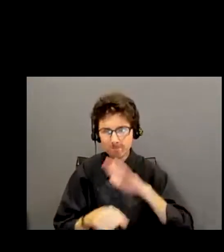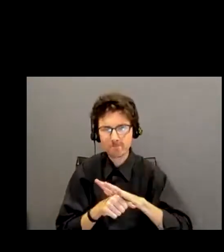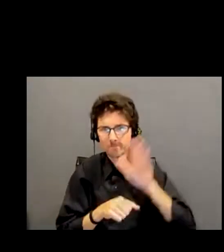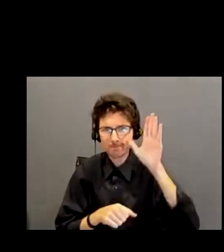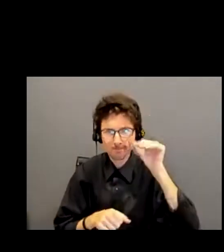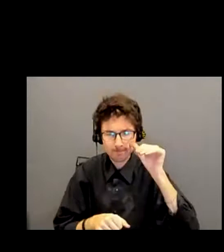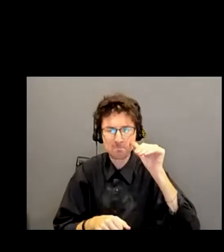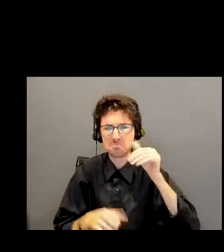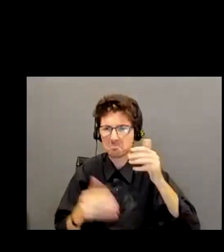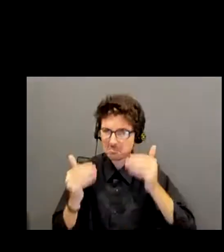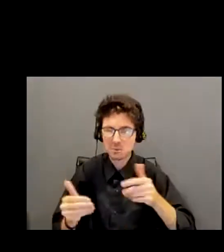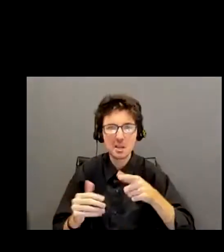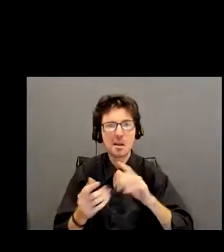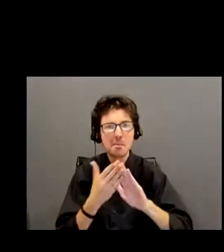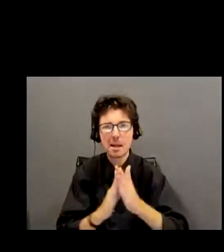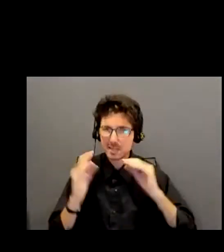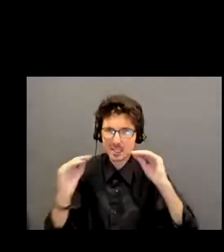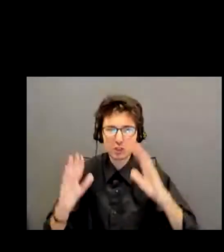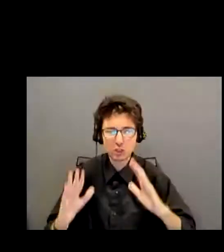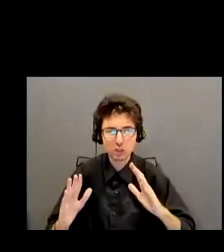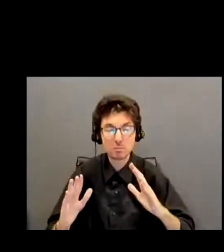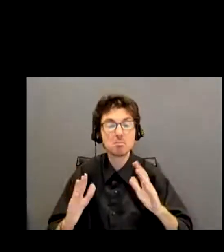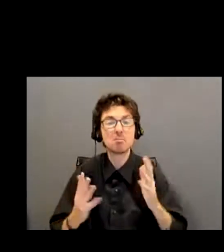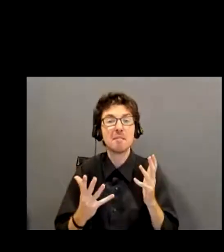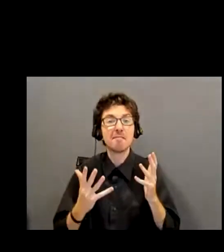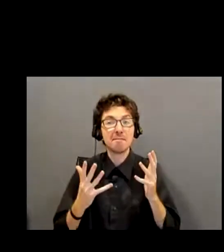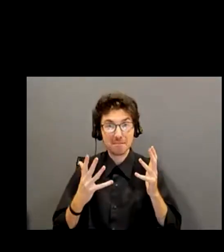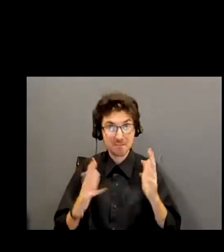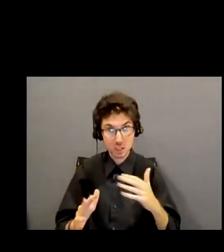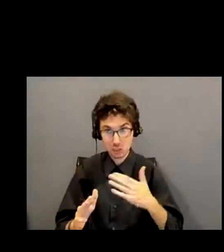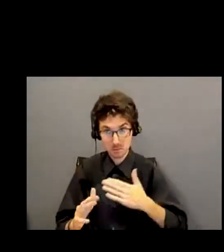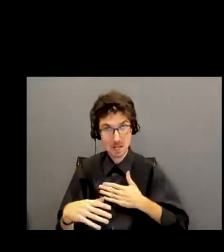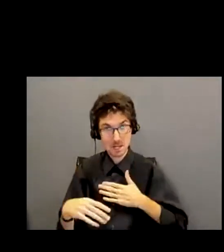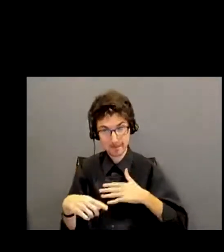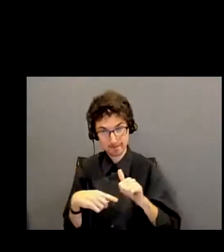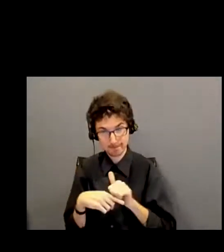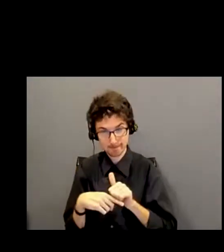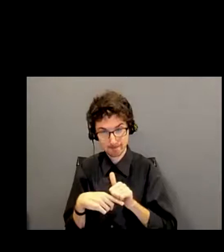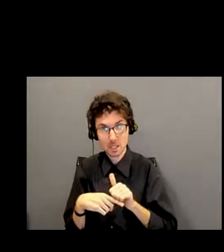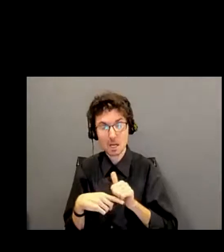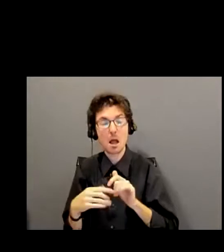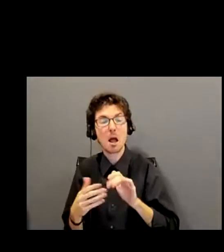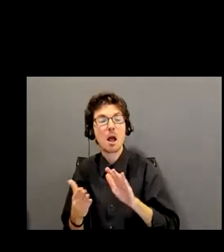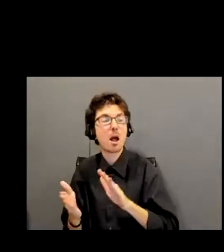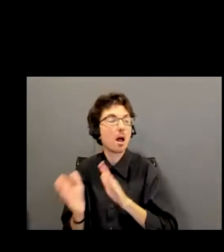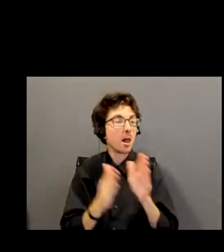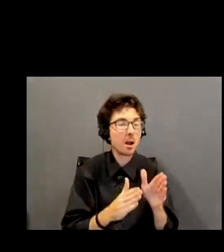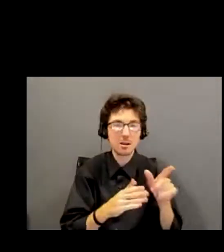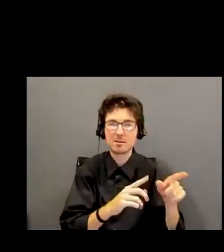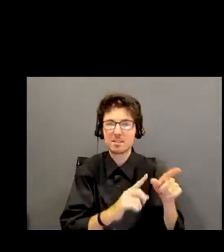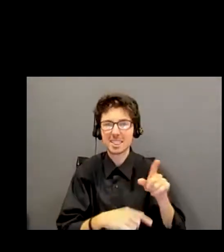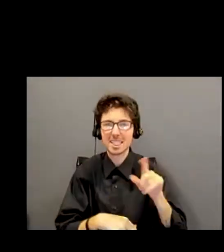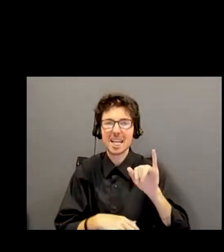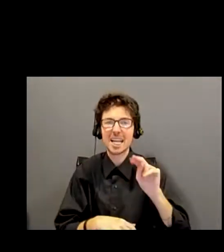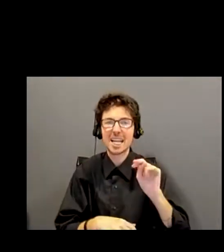As soon as I finished my practice teaching, I began my internship at Ironi Hey High School in Haifa, where I've